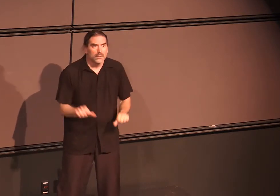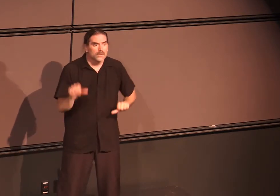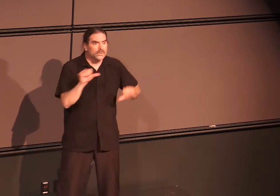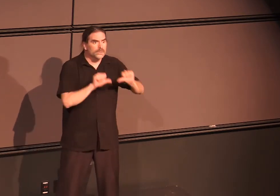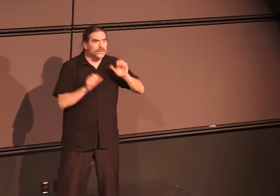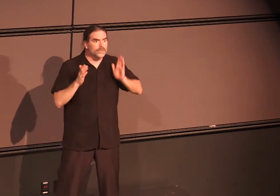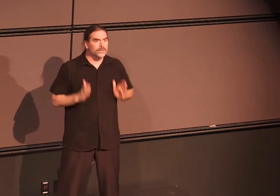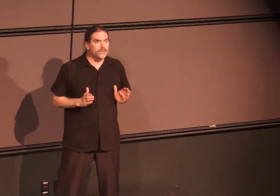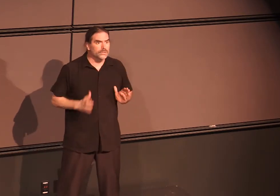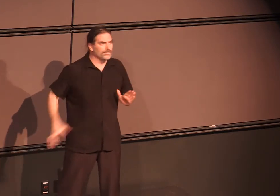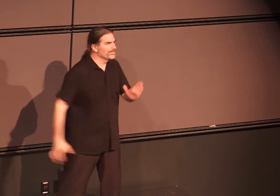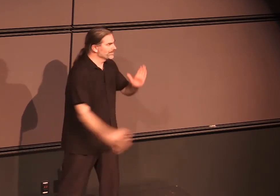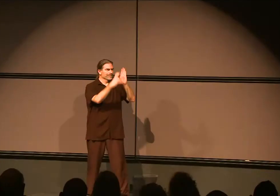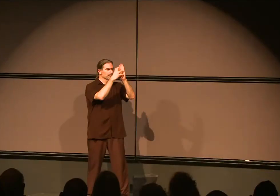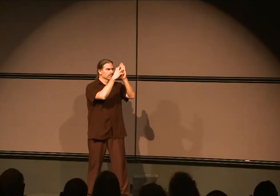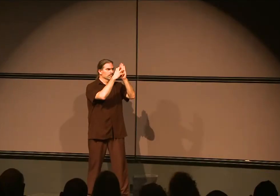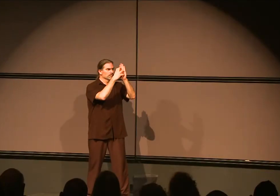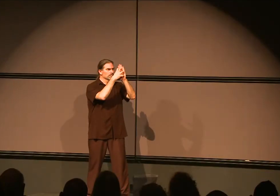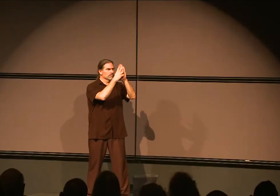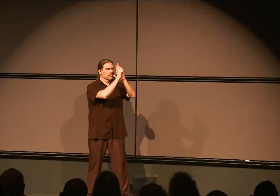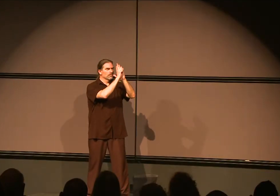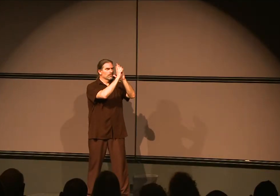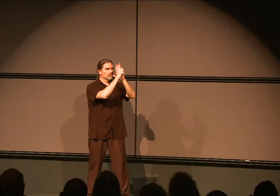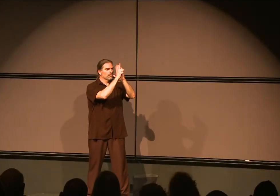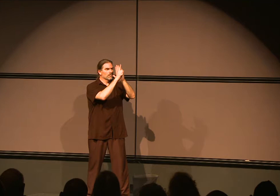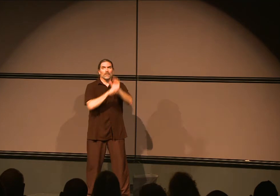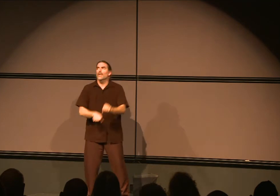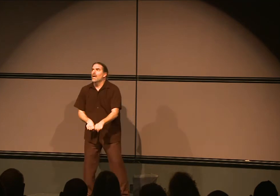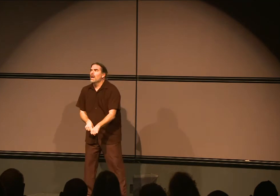Then turns the temperature up warmer